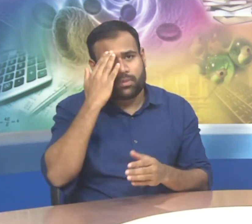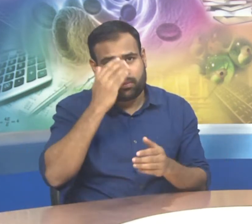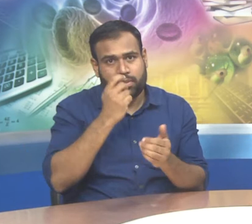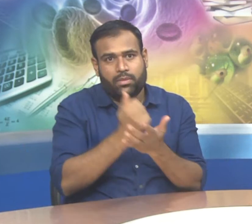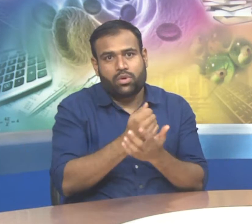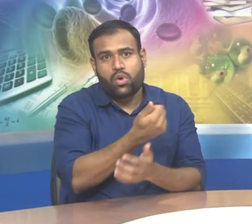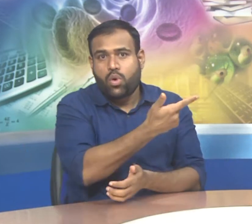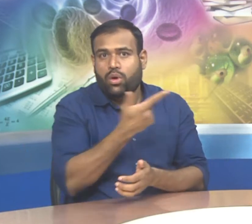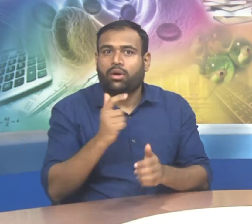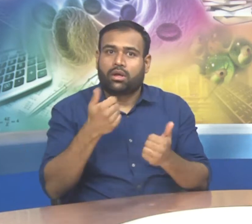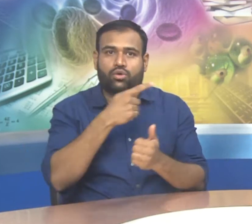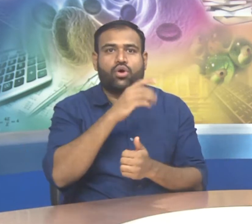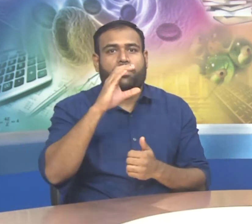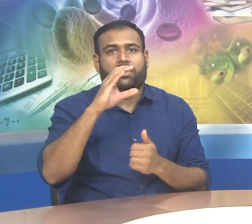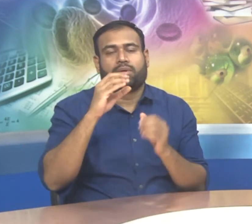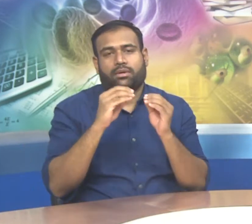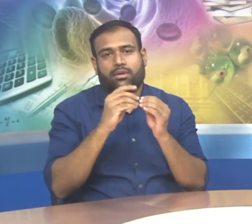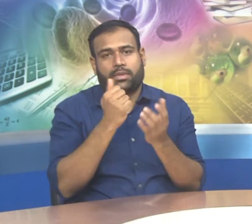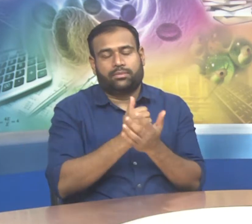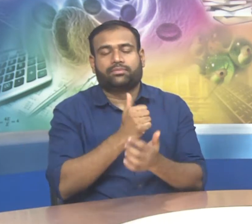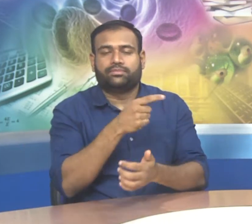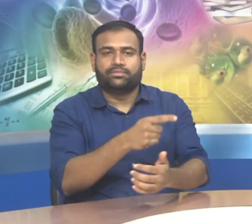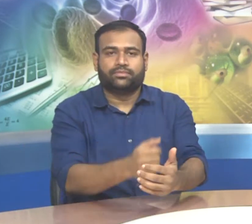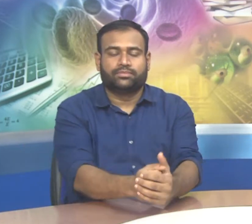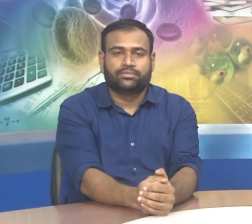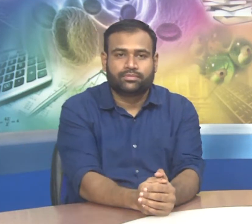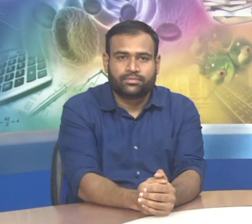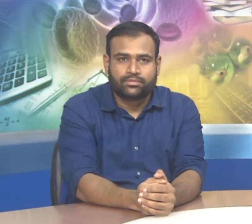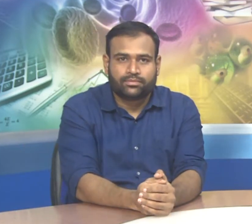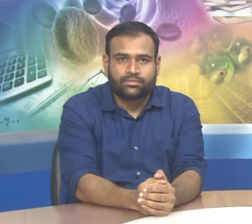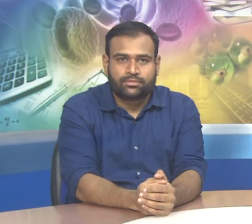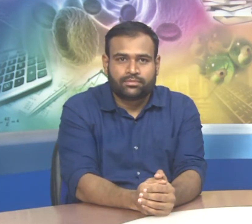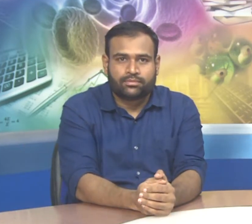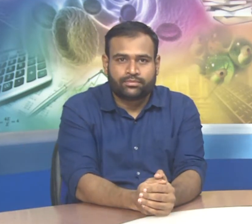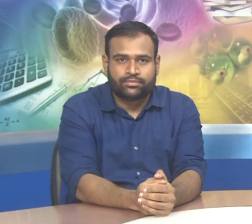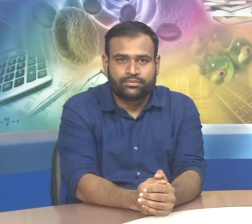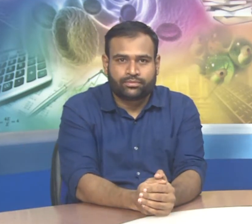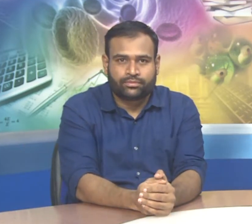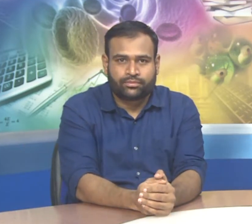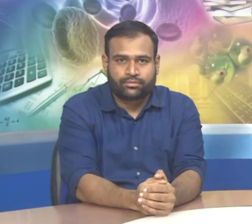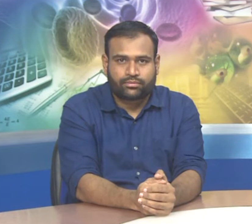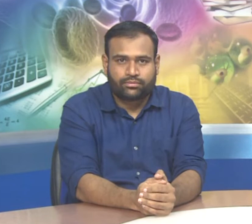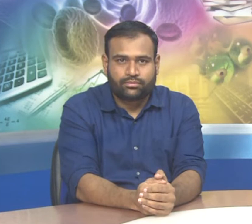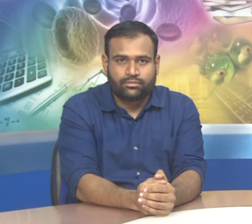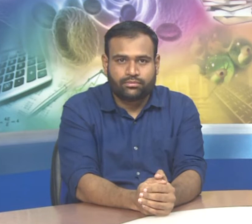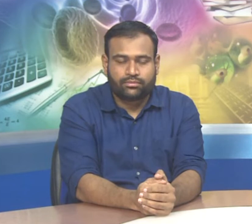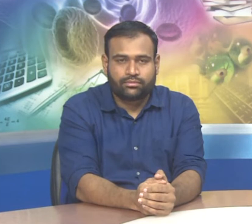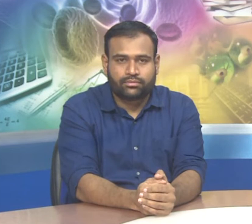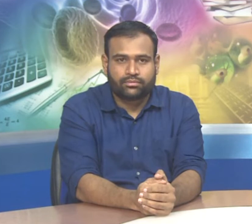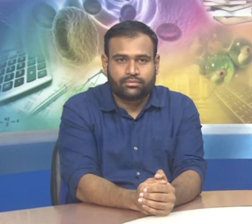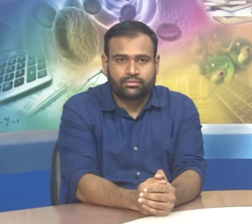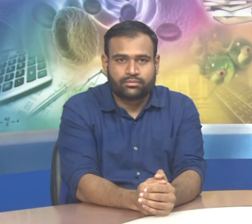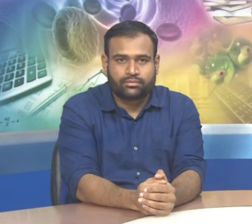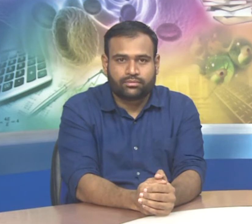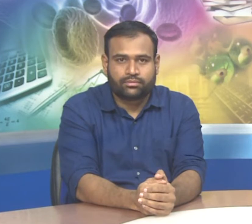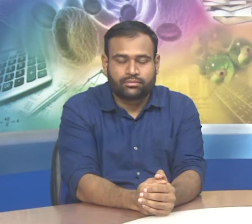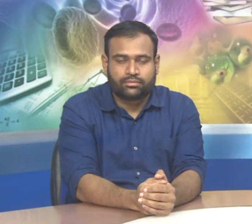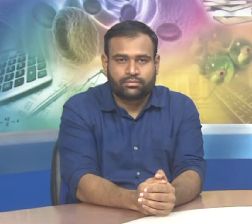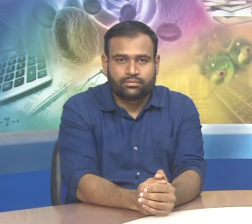to individuals. So this is also one of the important role of the commercial bank. We will take a